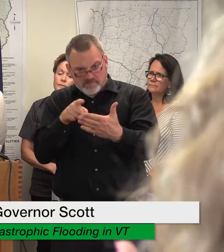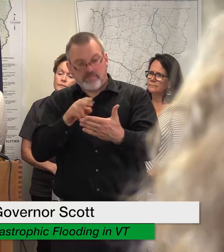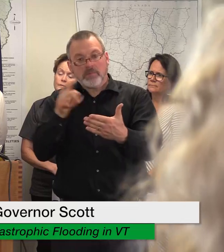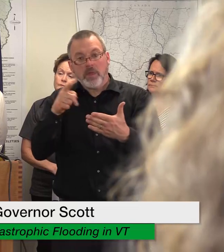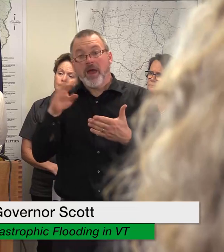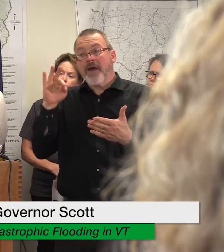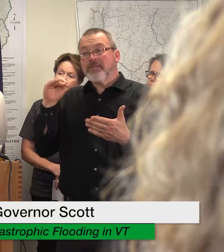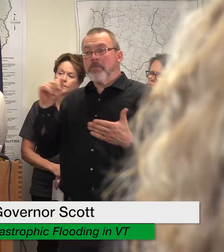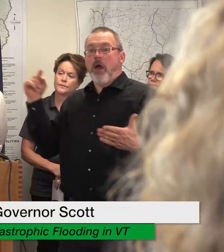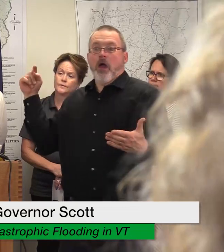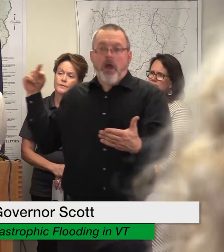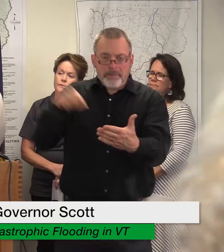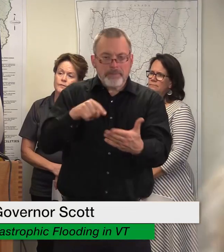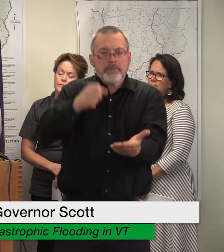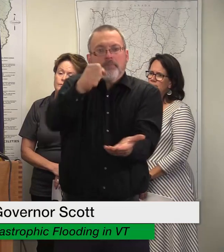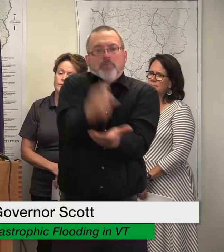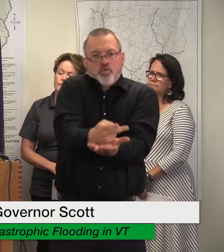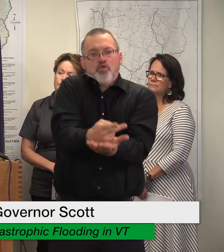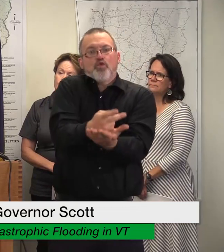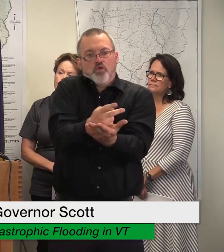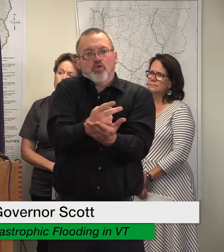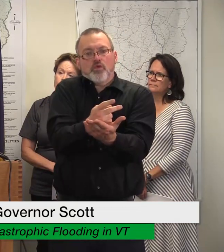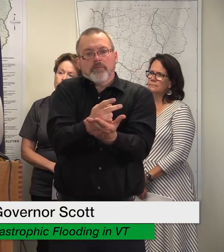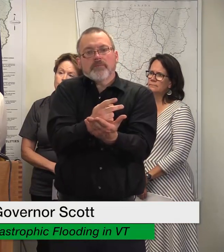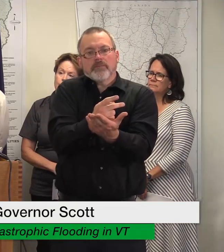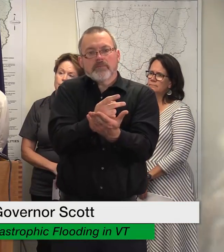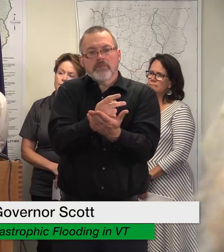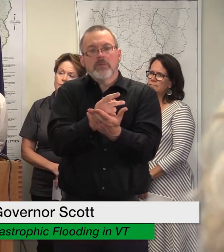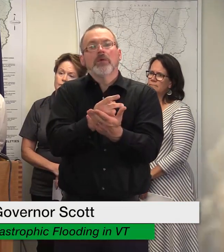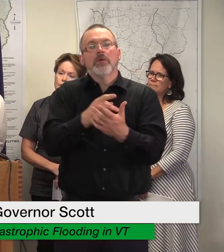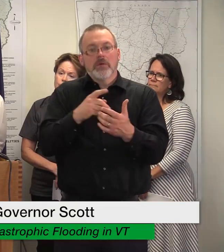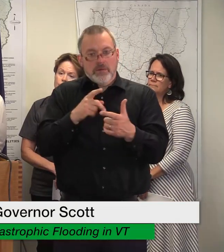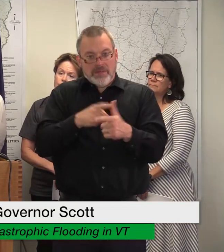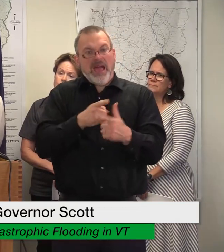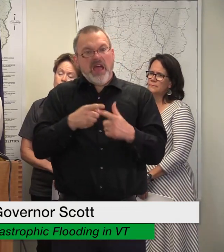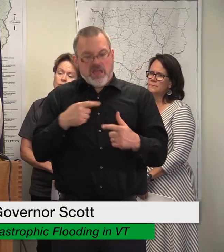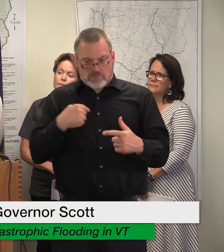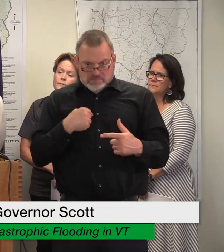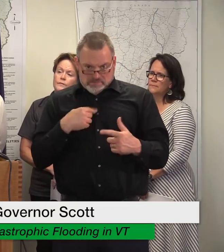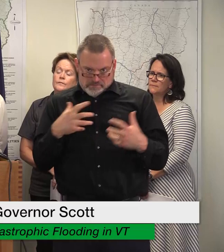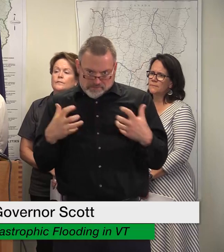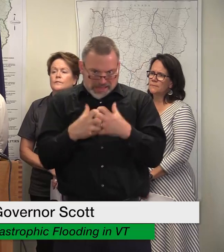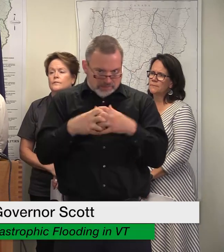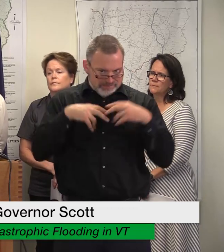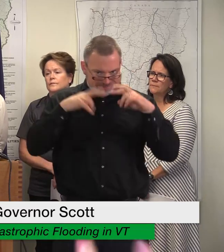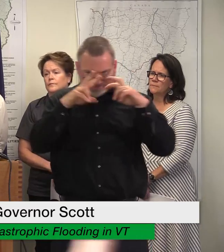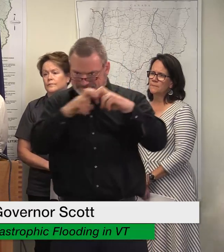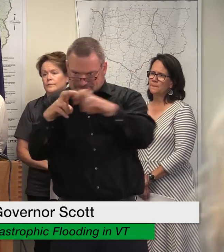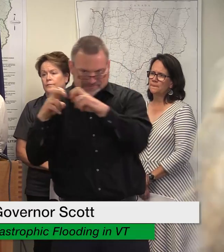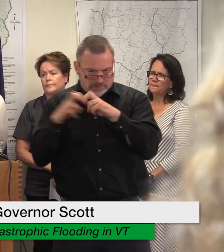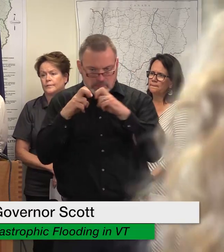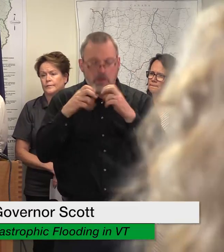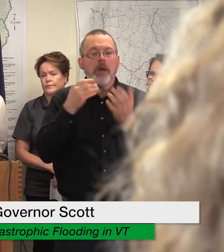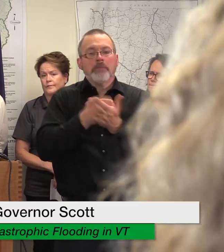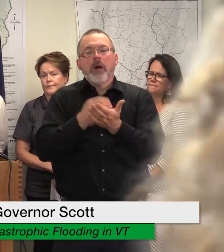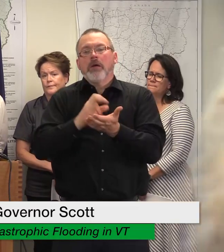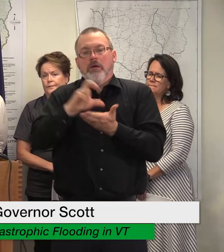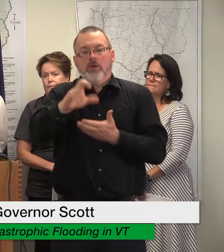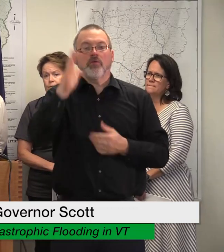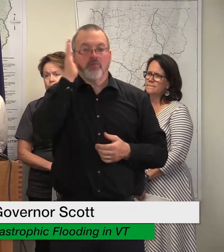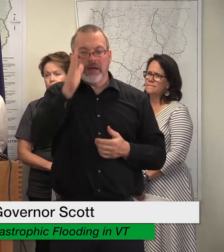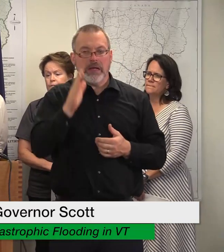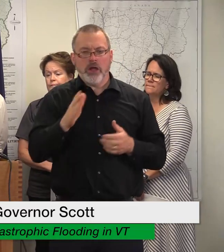been approved and your award you believe is accurate. Removing a home before FEMA's award process is